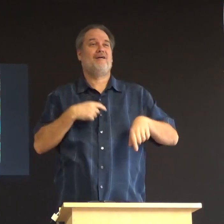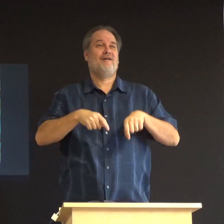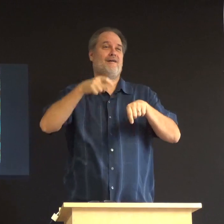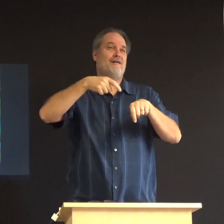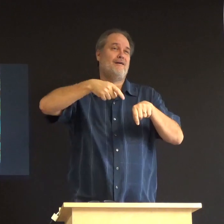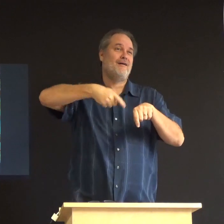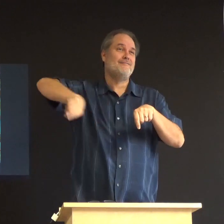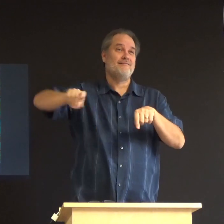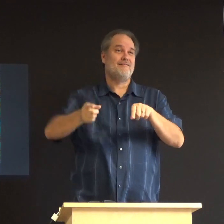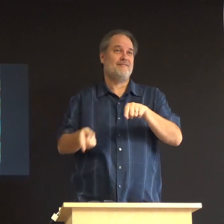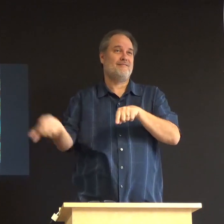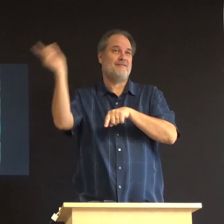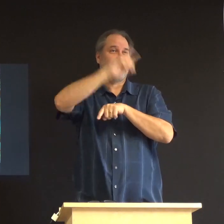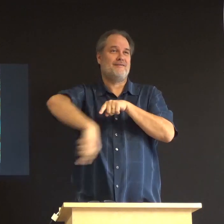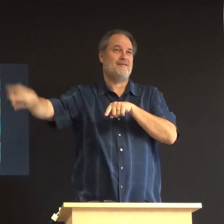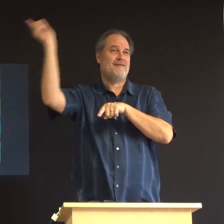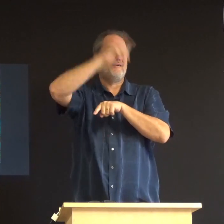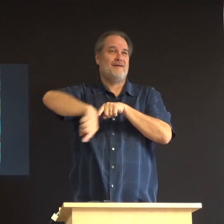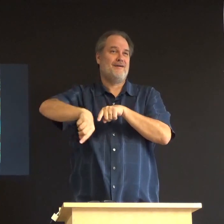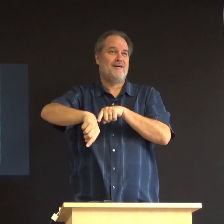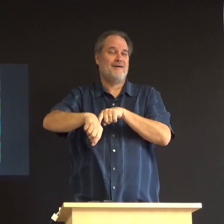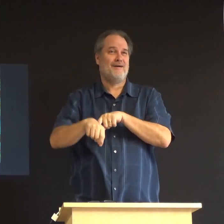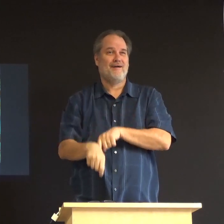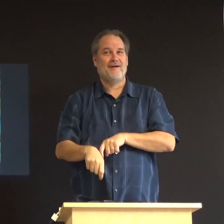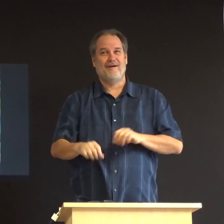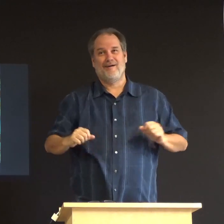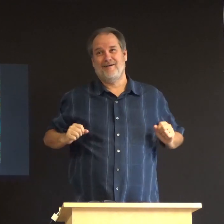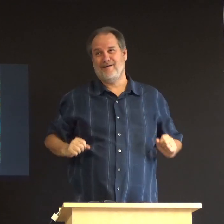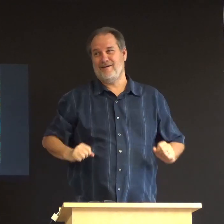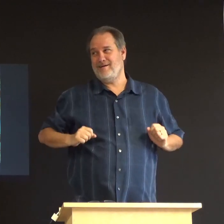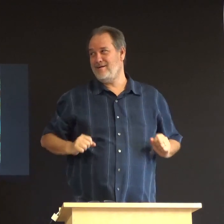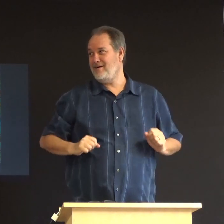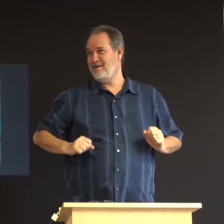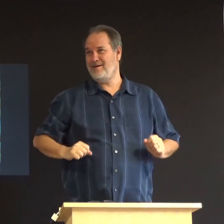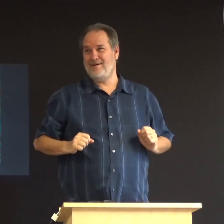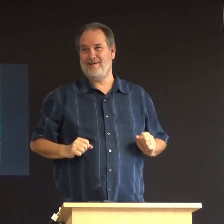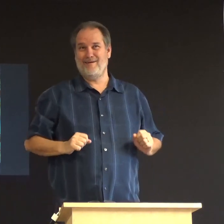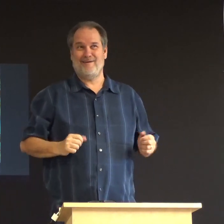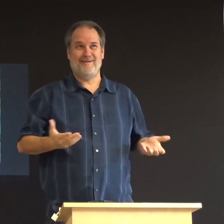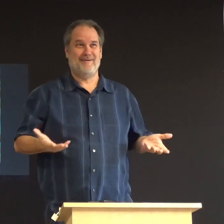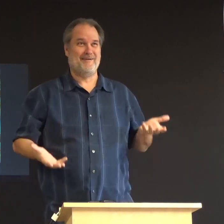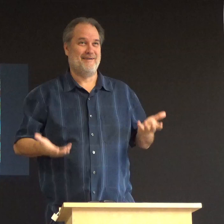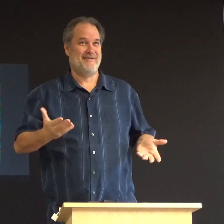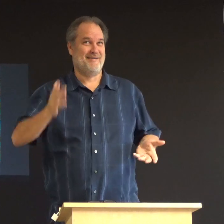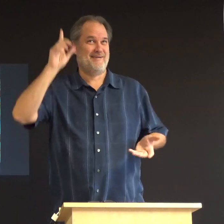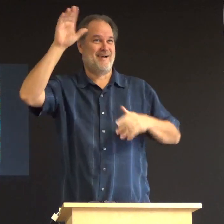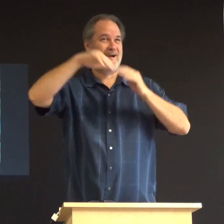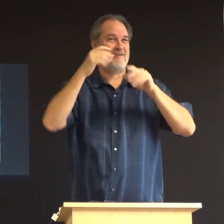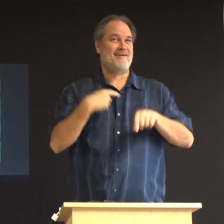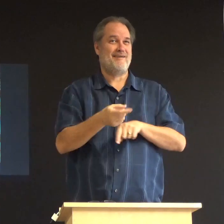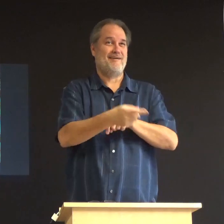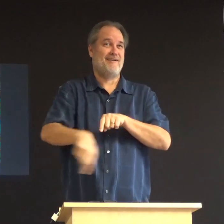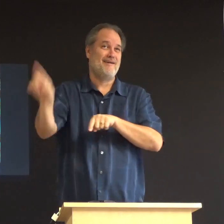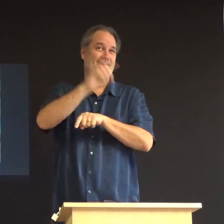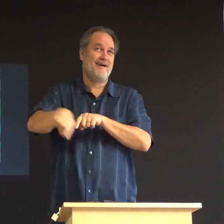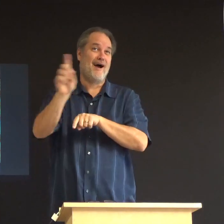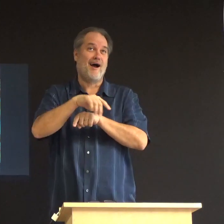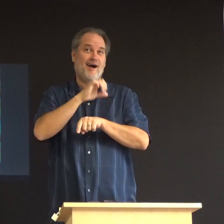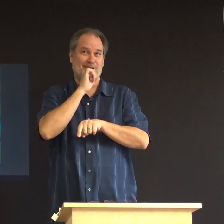And in heaven, I'll be able to move and spin it all the way around. There'll be no pain at all. In heaven, I'll be able